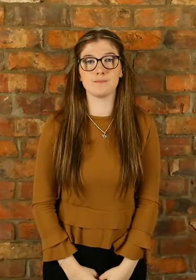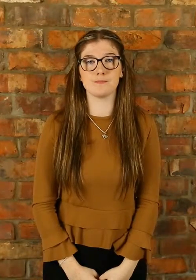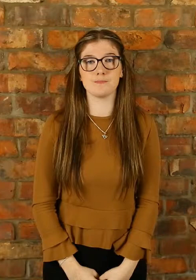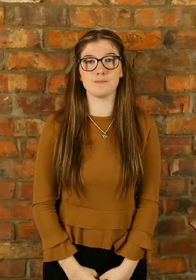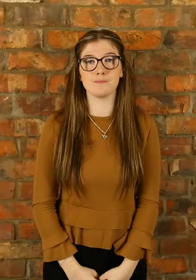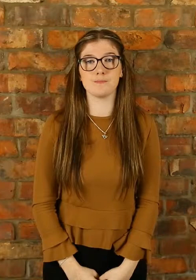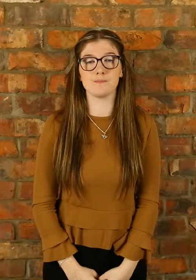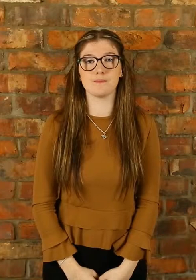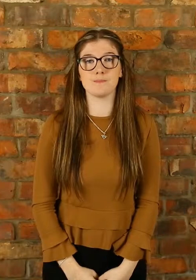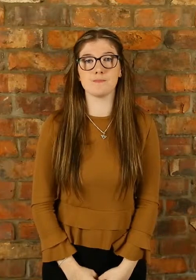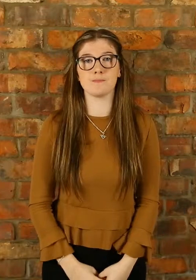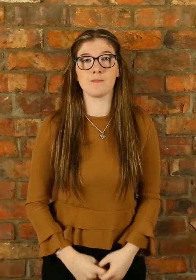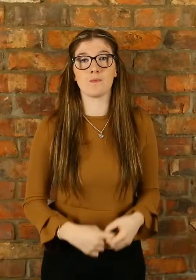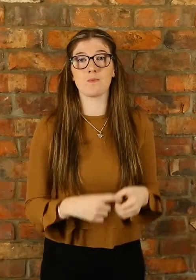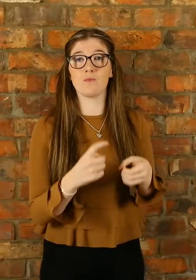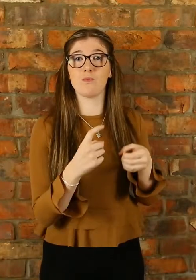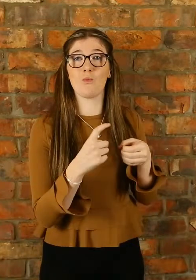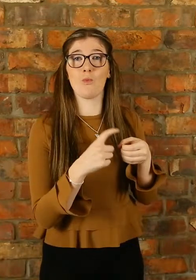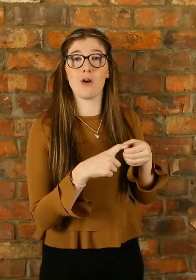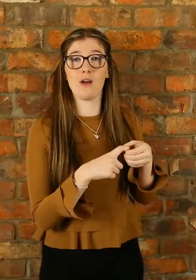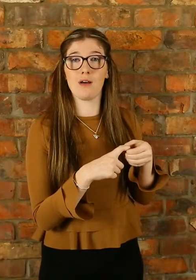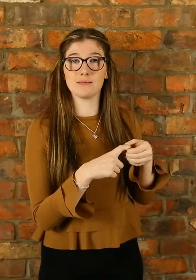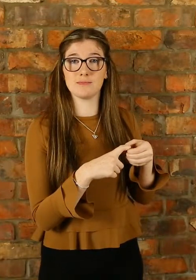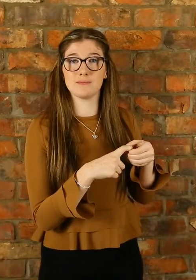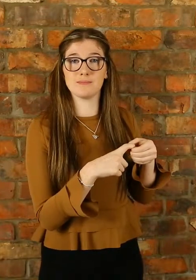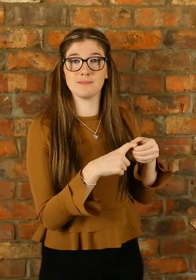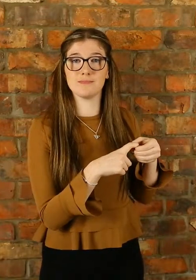over to make the letter Q.